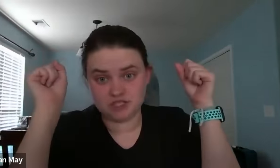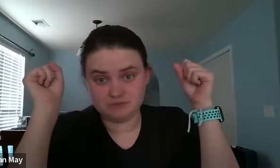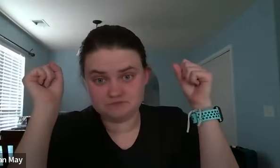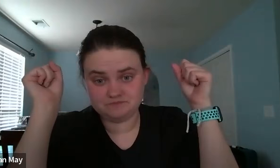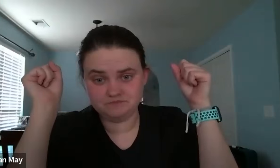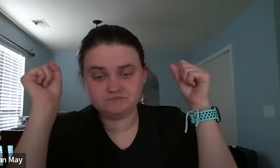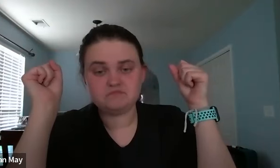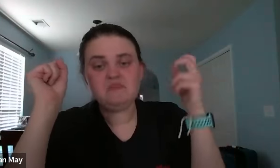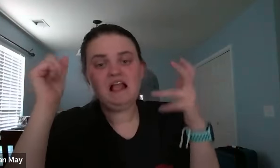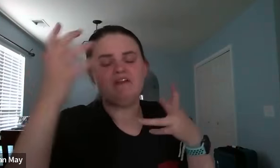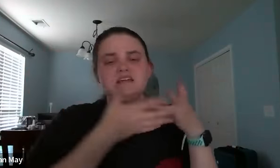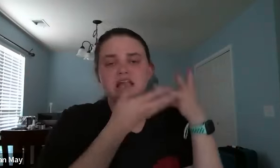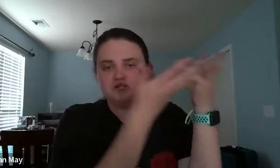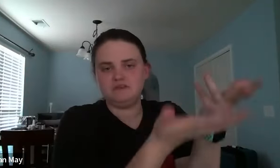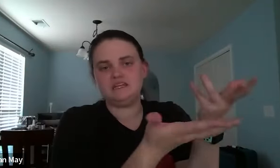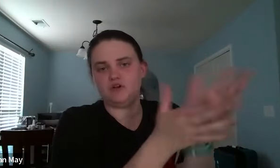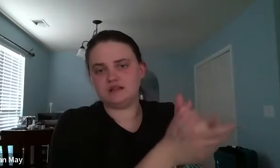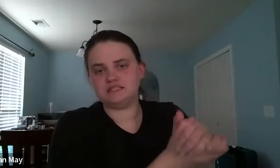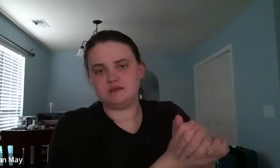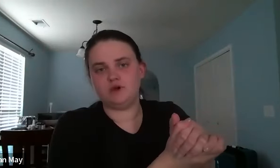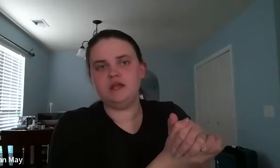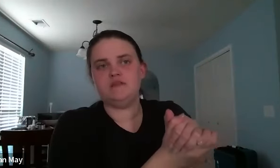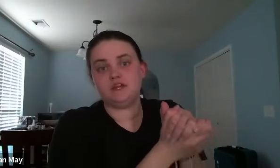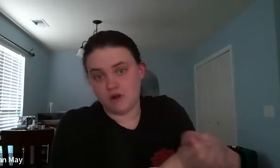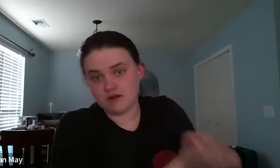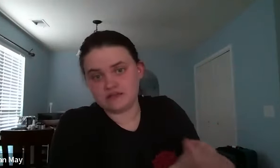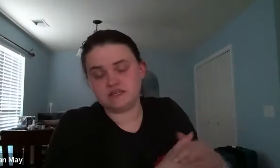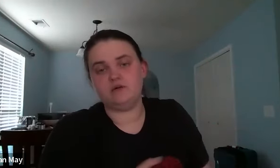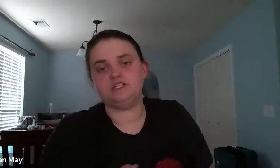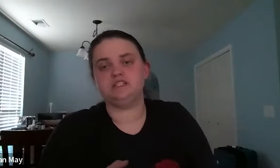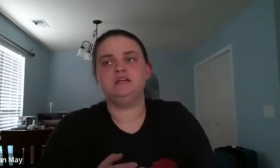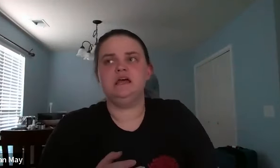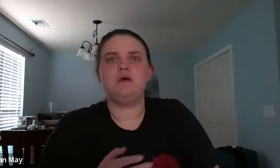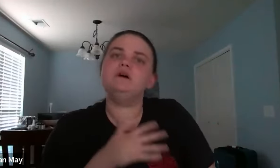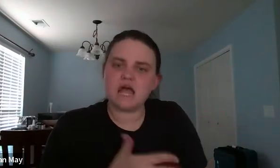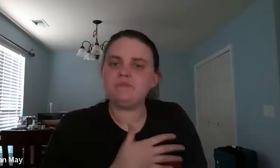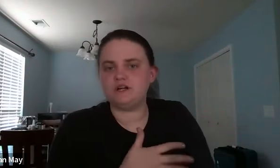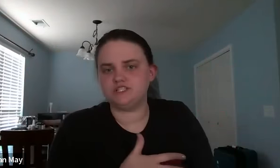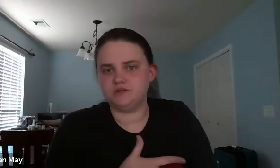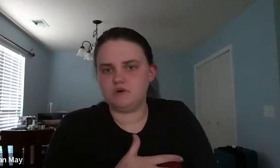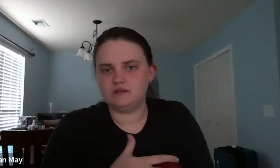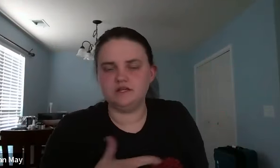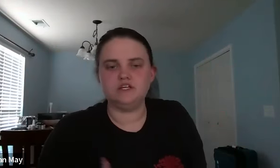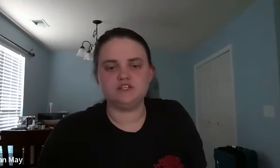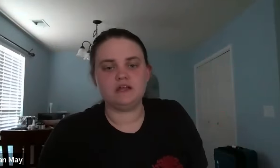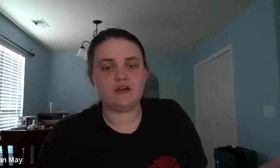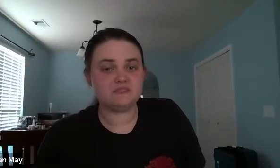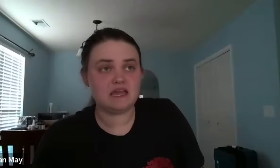question. And that's kind of how you get it across to someone that you are asking a question and what type of question you want. So like if I'm